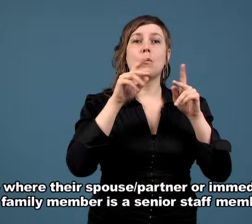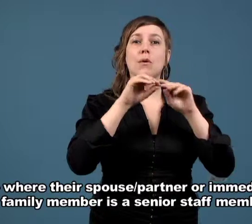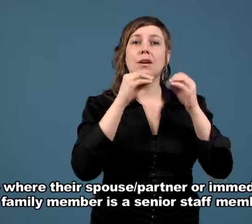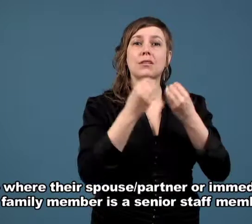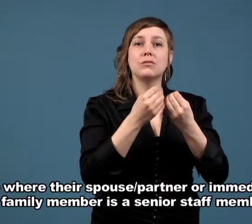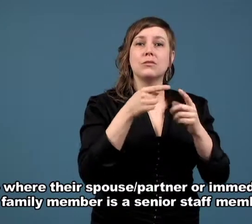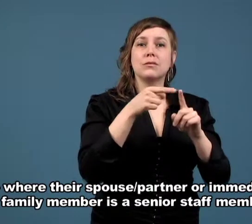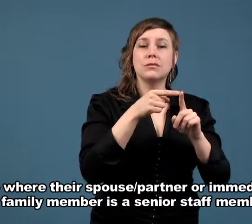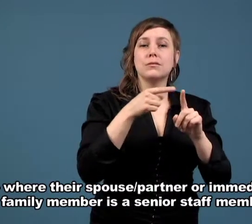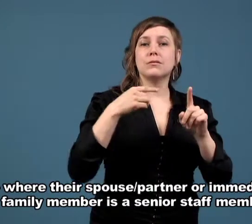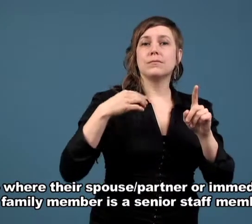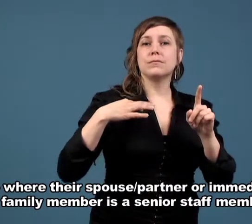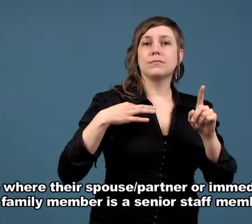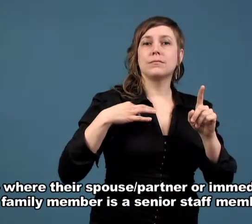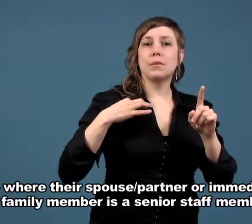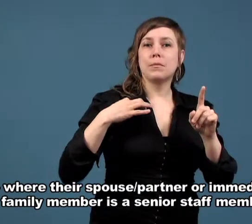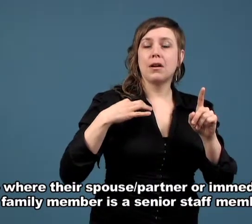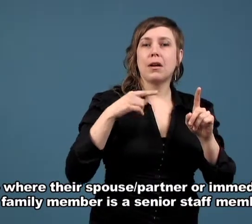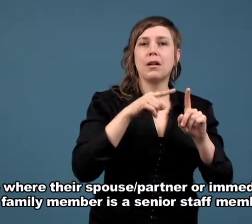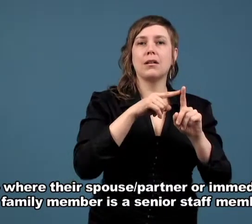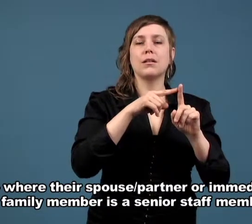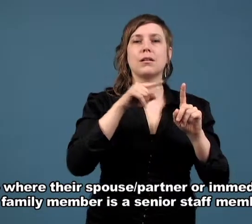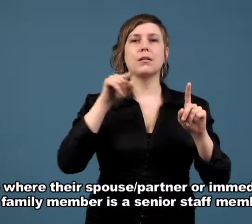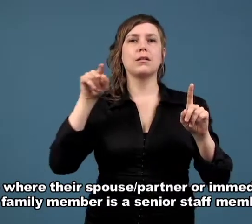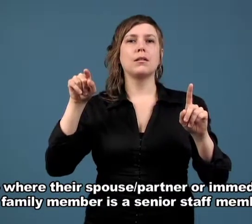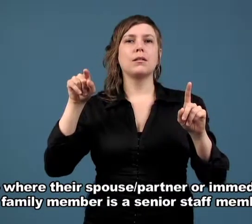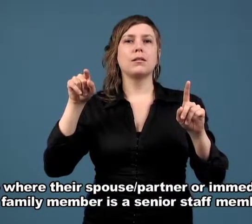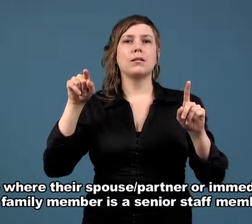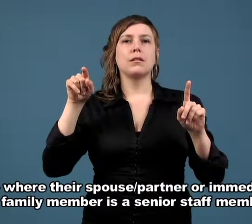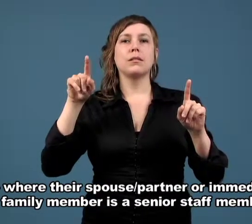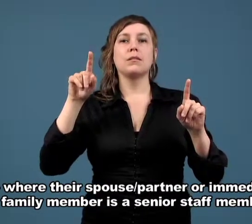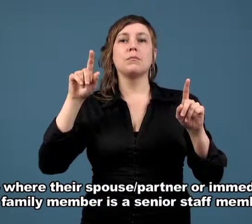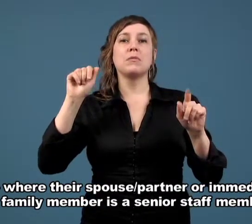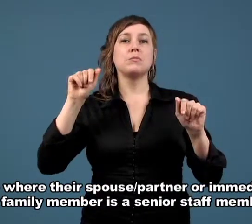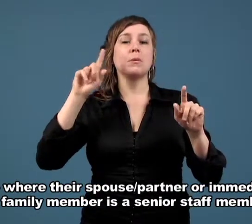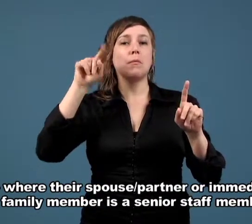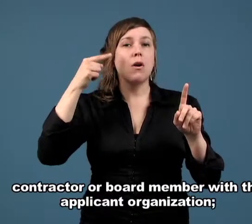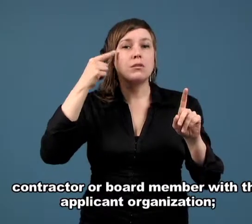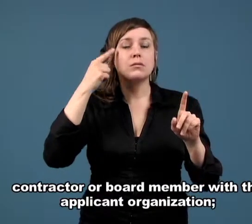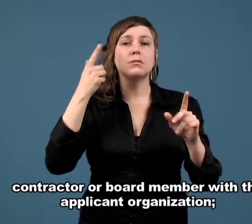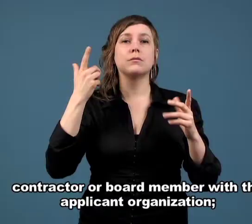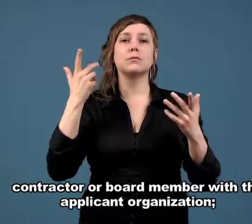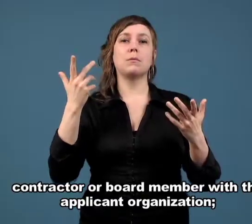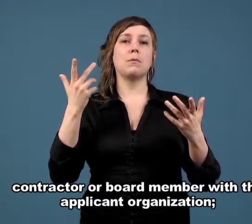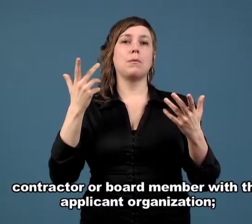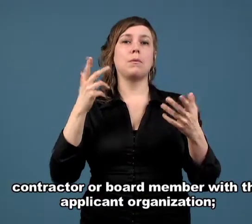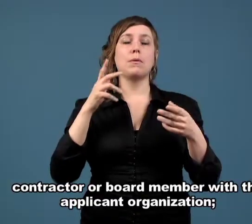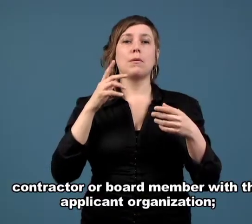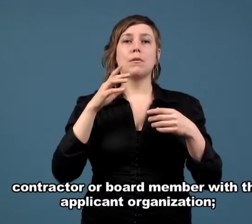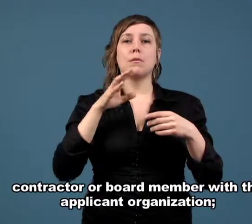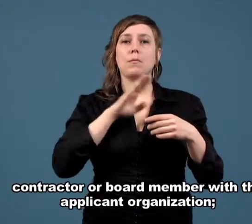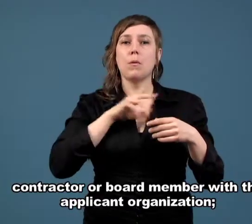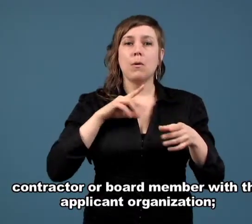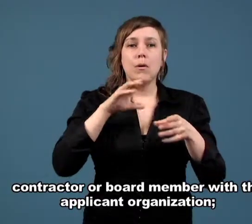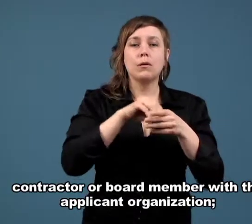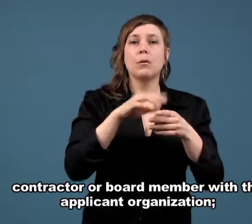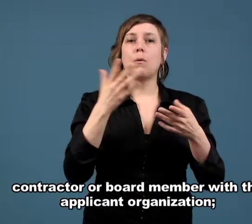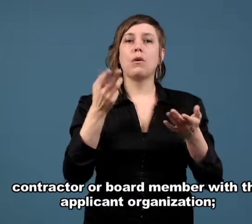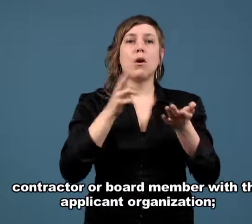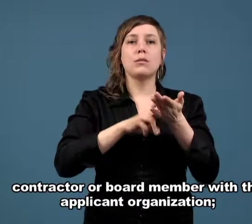where their spouse or partner or immediate family member is a senior staff member, contractor, or board member